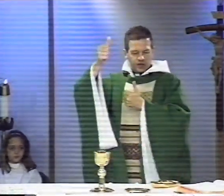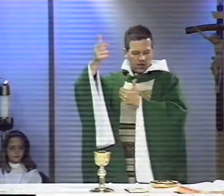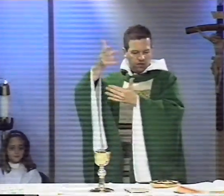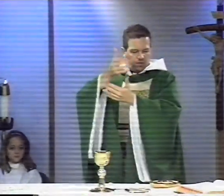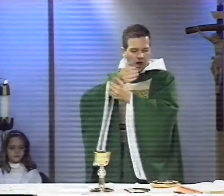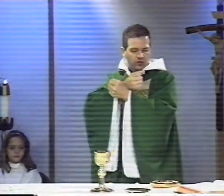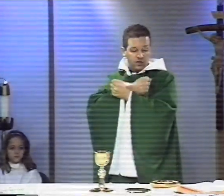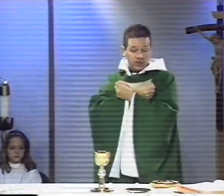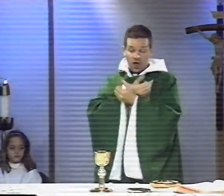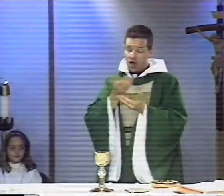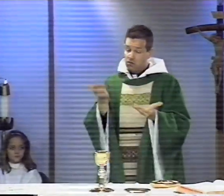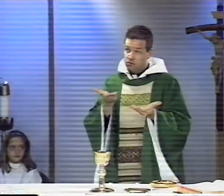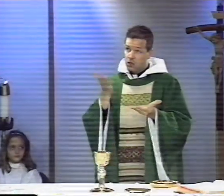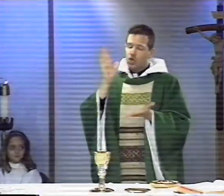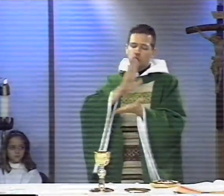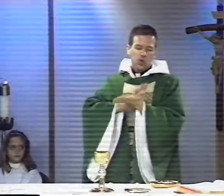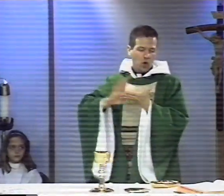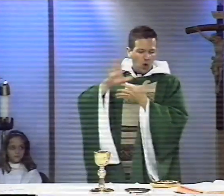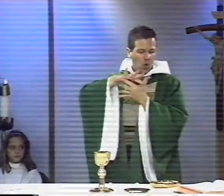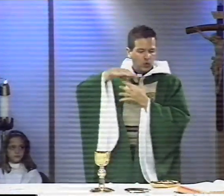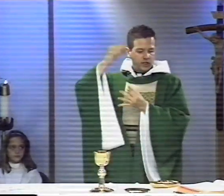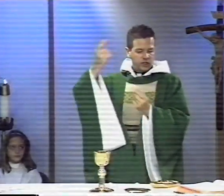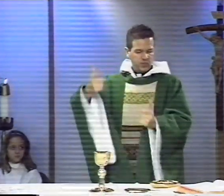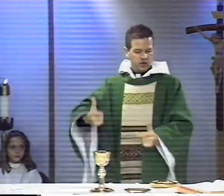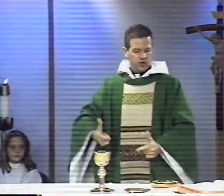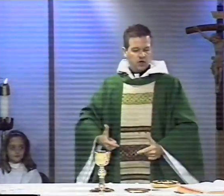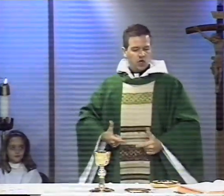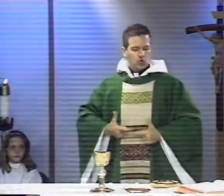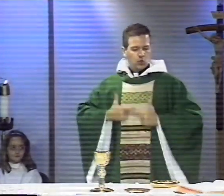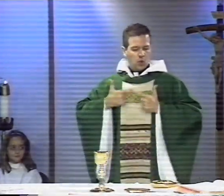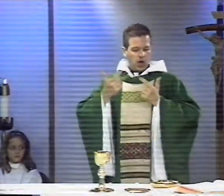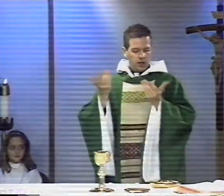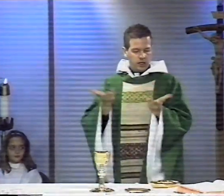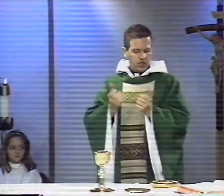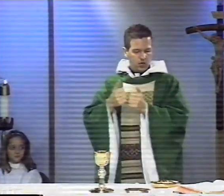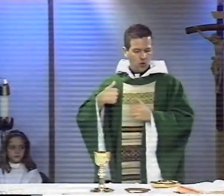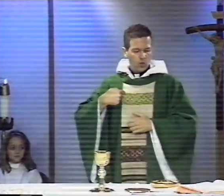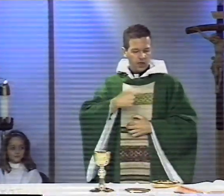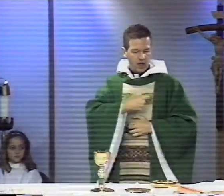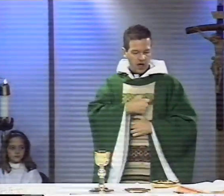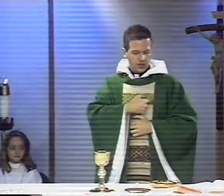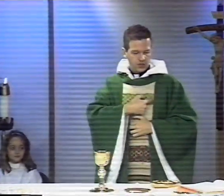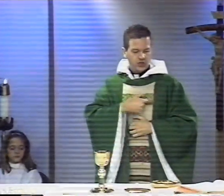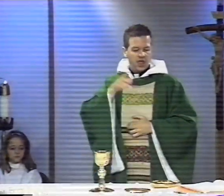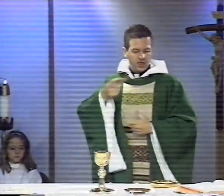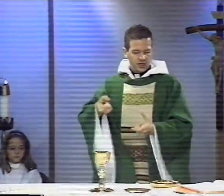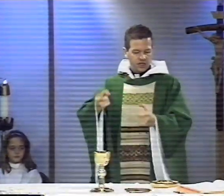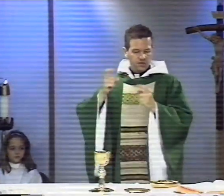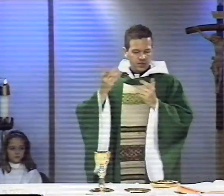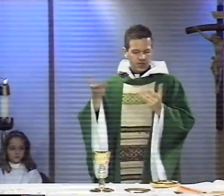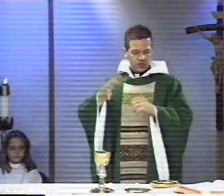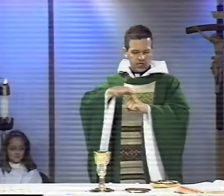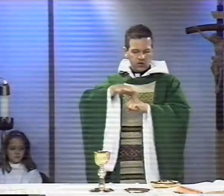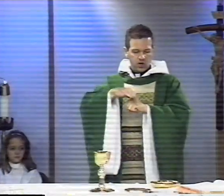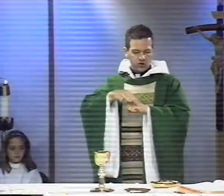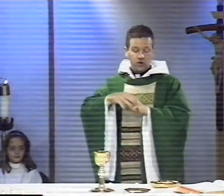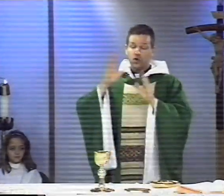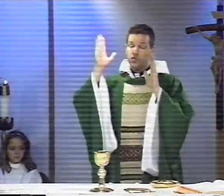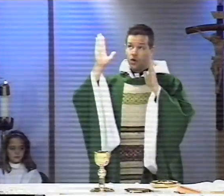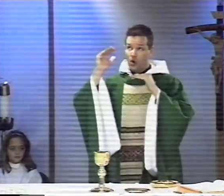a Father's love, your Holy Spirit dwelling here with us, that gives us here on earth the